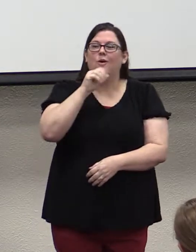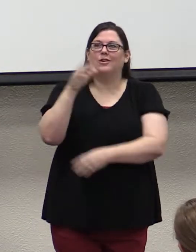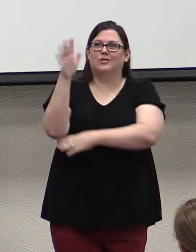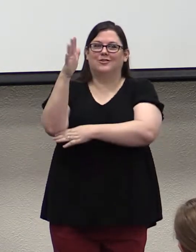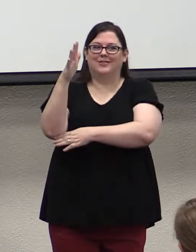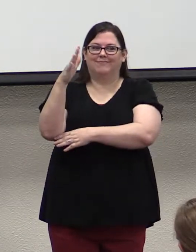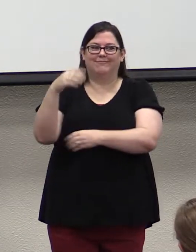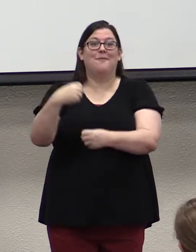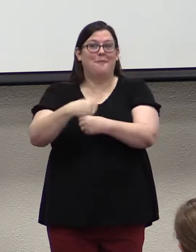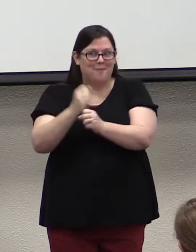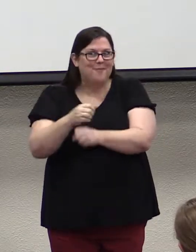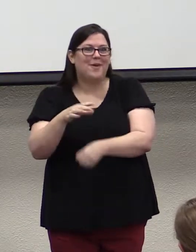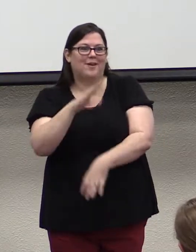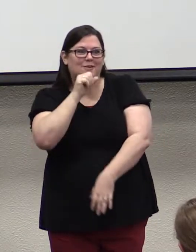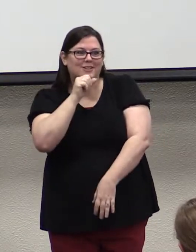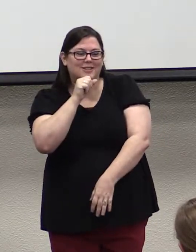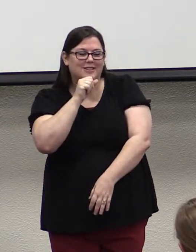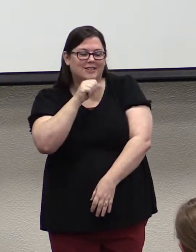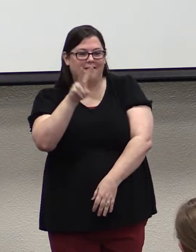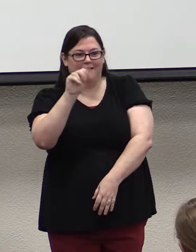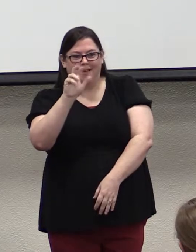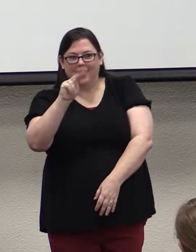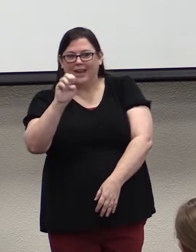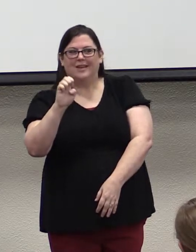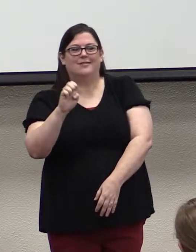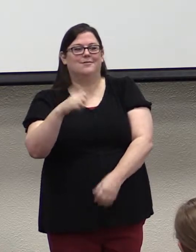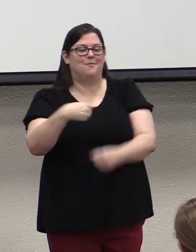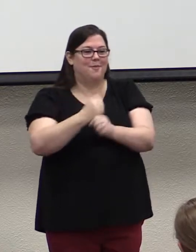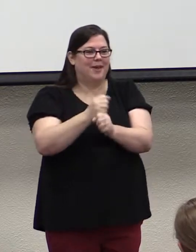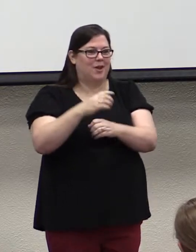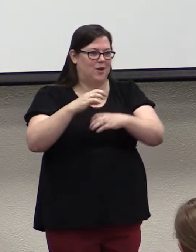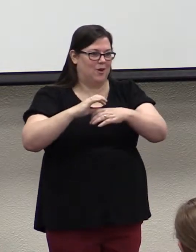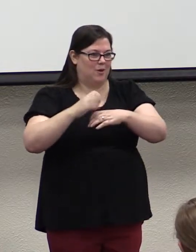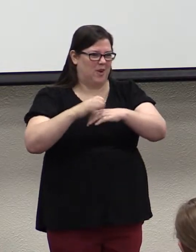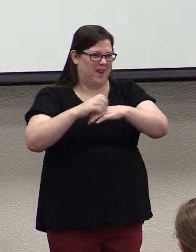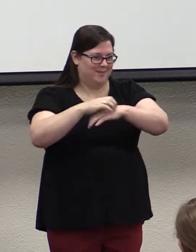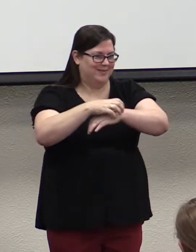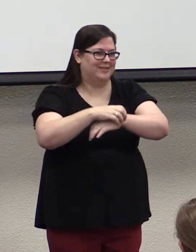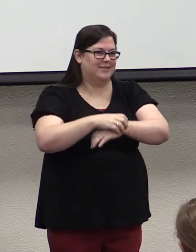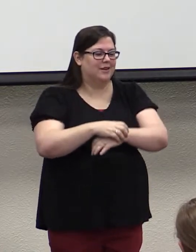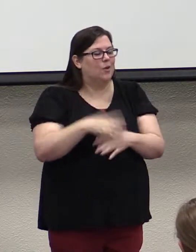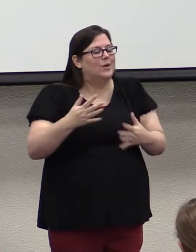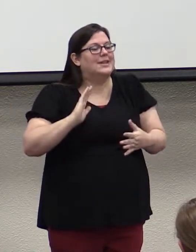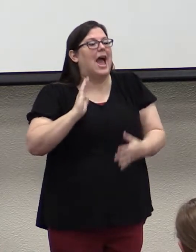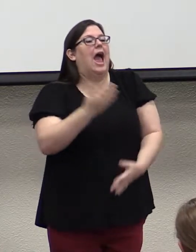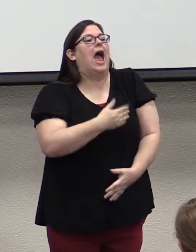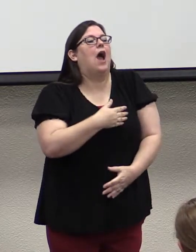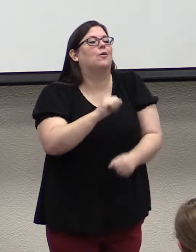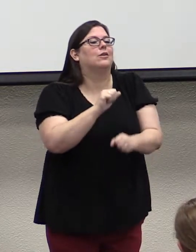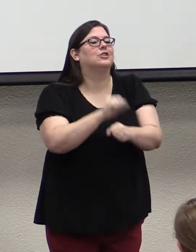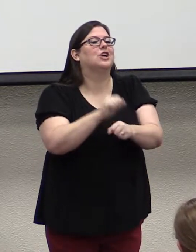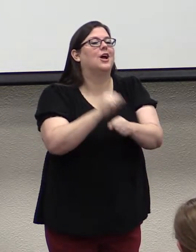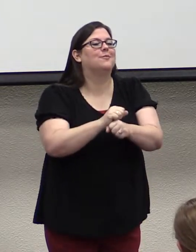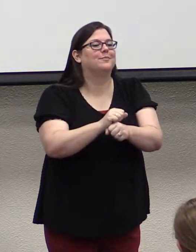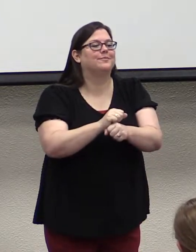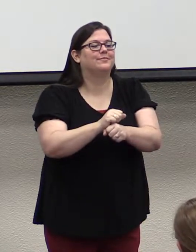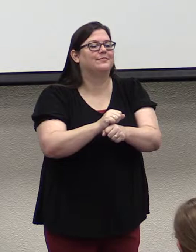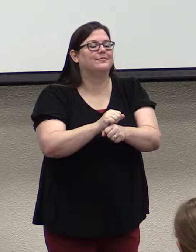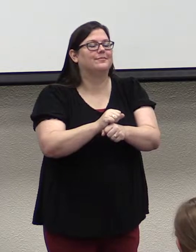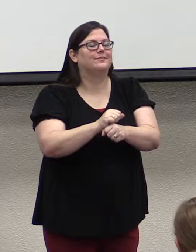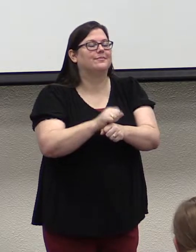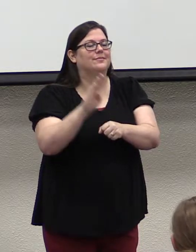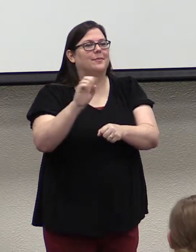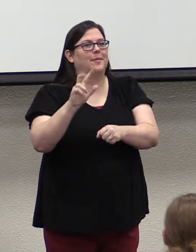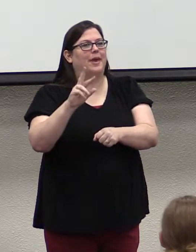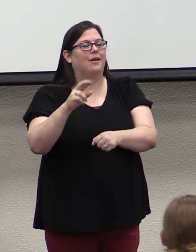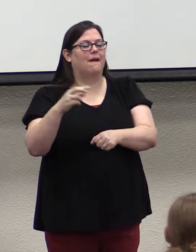make grapes. What's our job? To bear fruit. So then let's talk